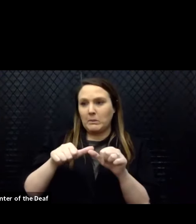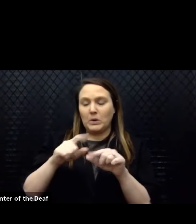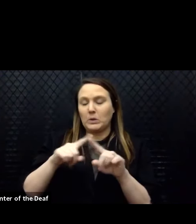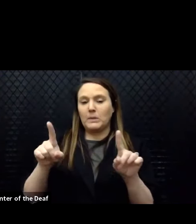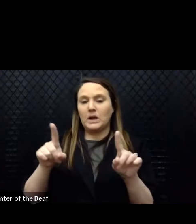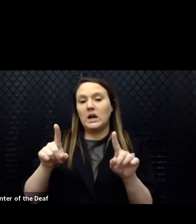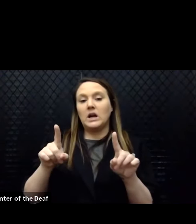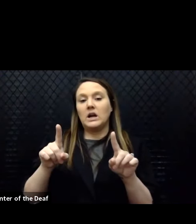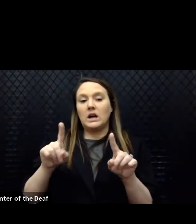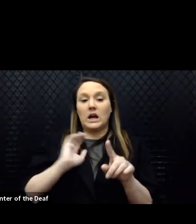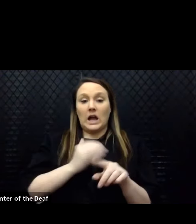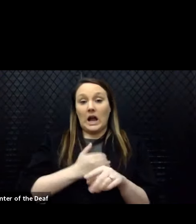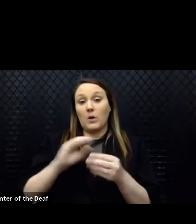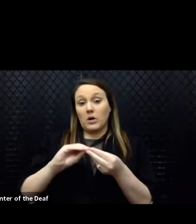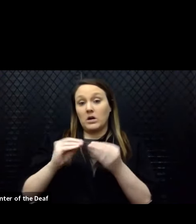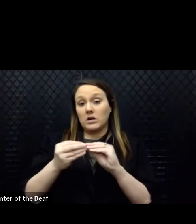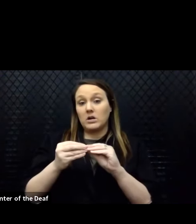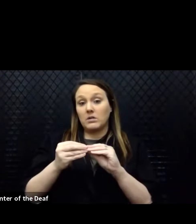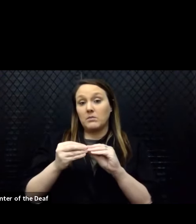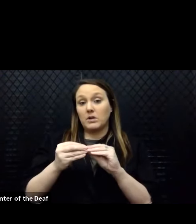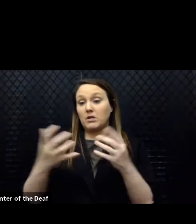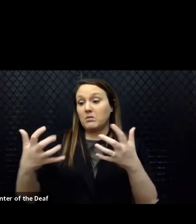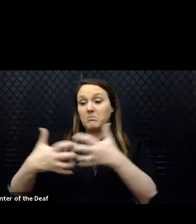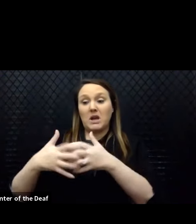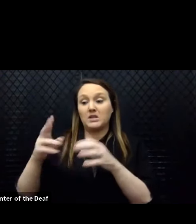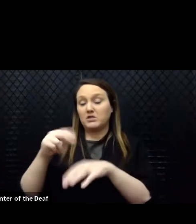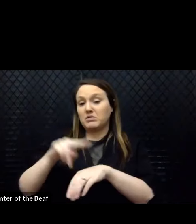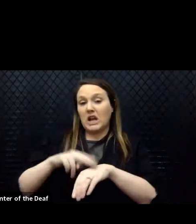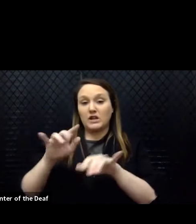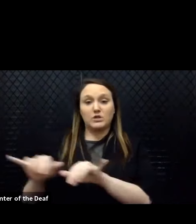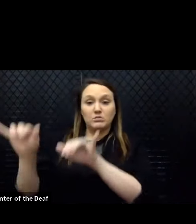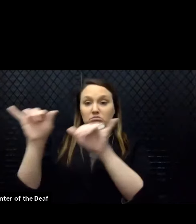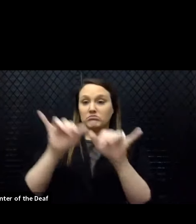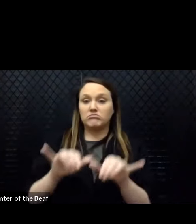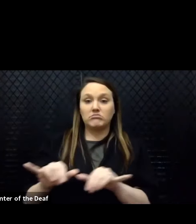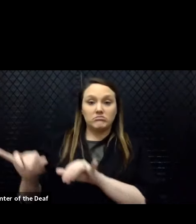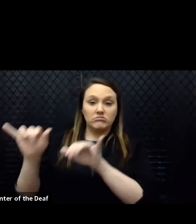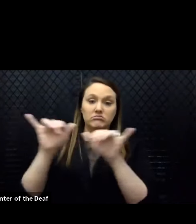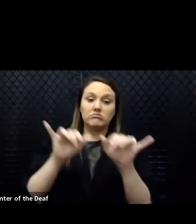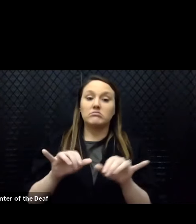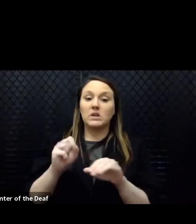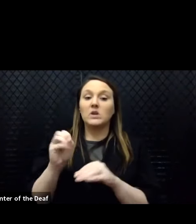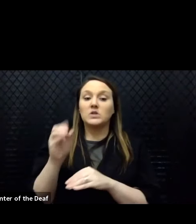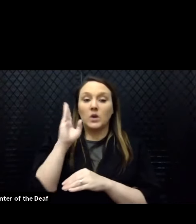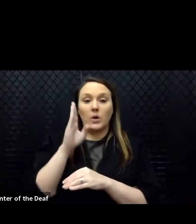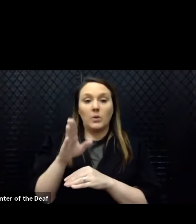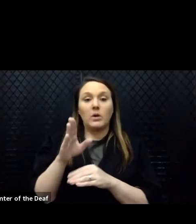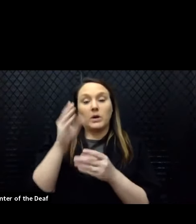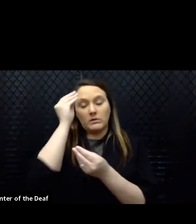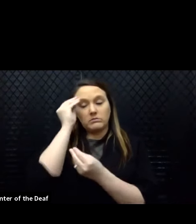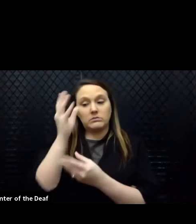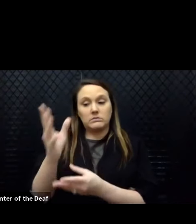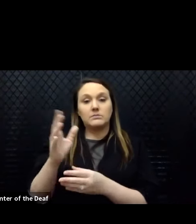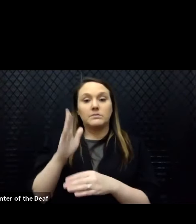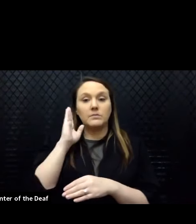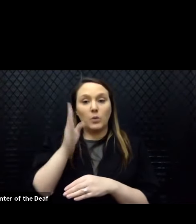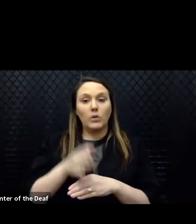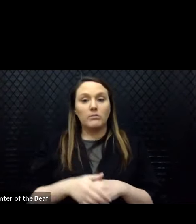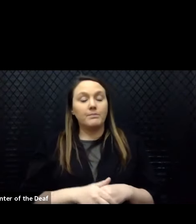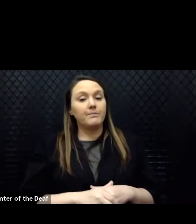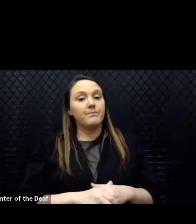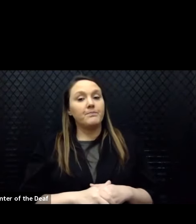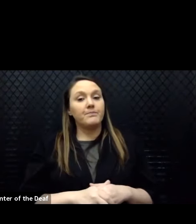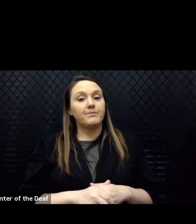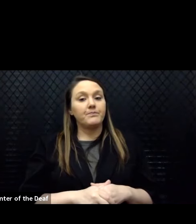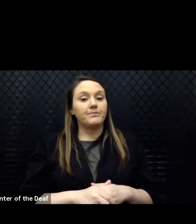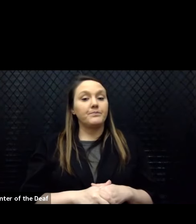was really, our numbers were matching national trends. I can tell you that. So we'll get that information out to you guys next week in our